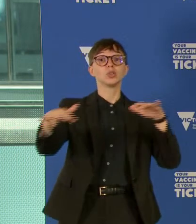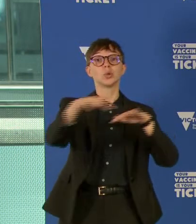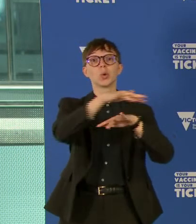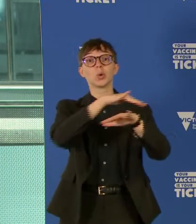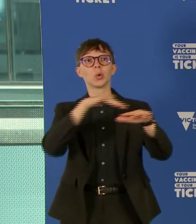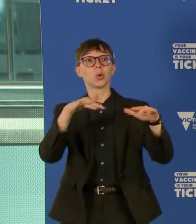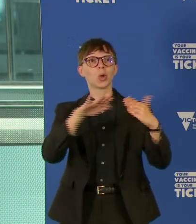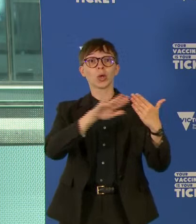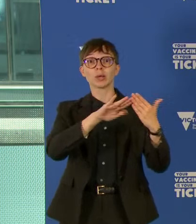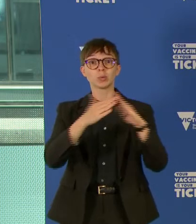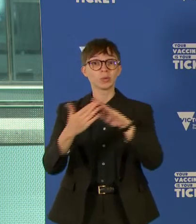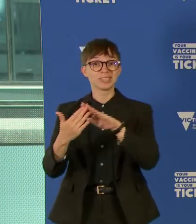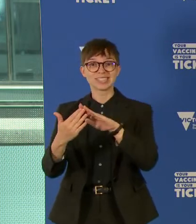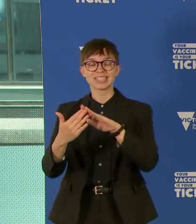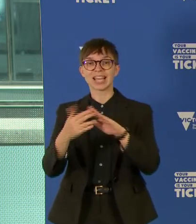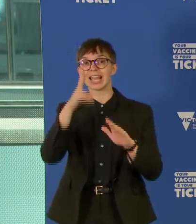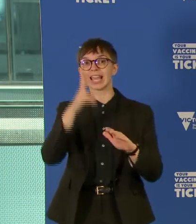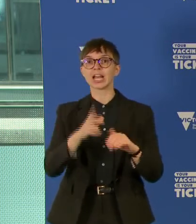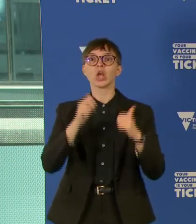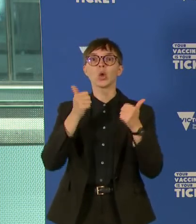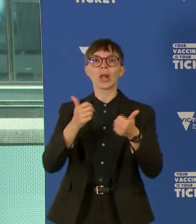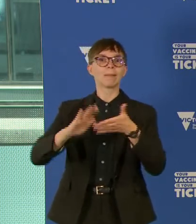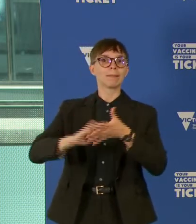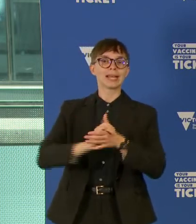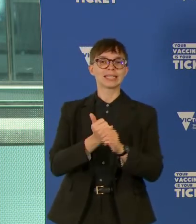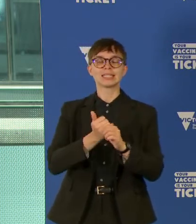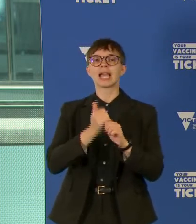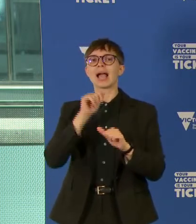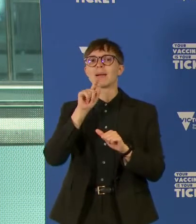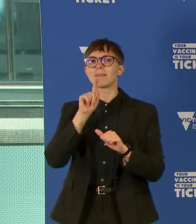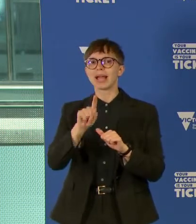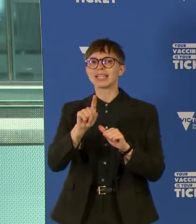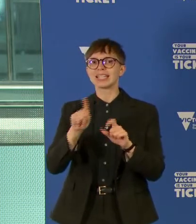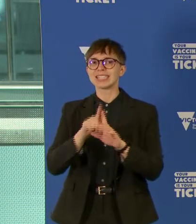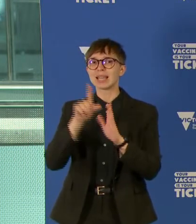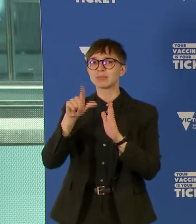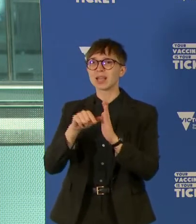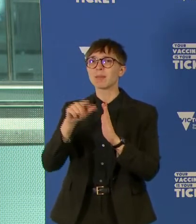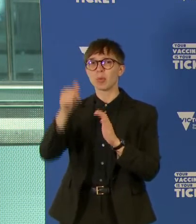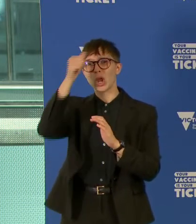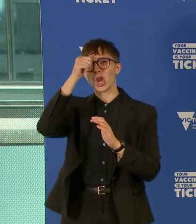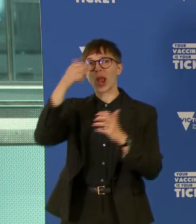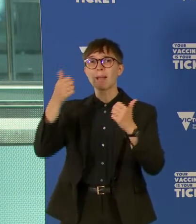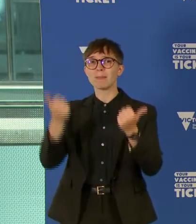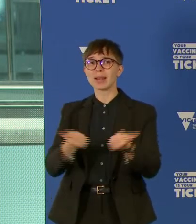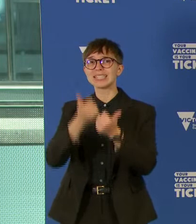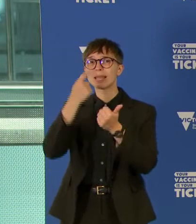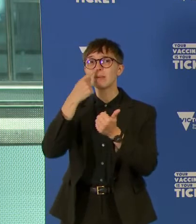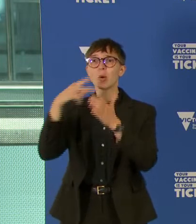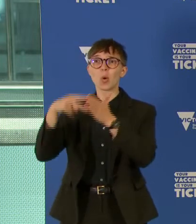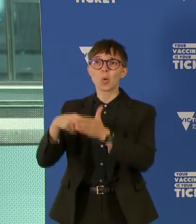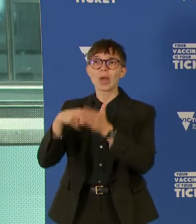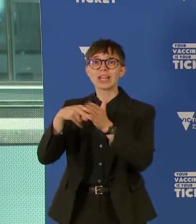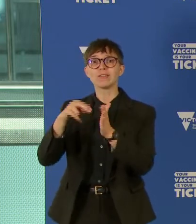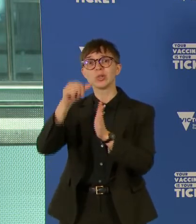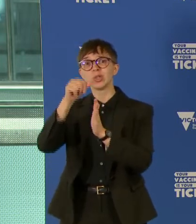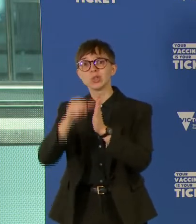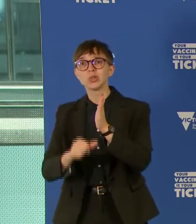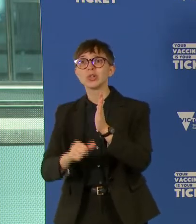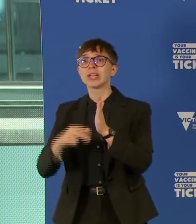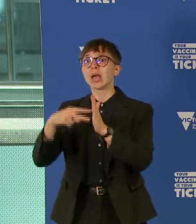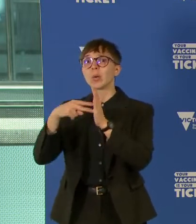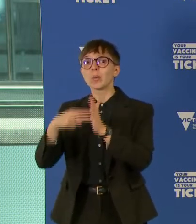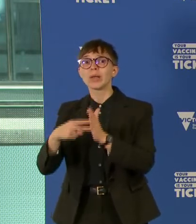backlog of deferred care. Put all of that together, that's an enormous ask. That's why we've invested in